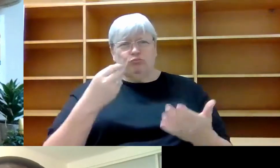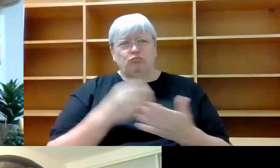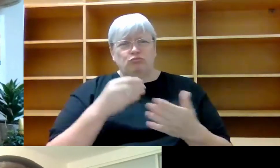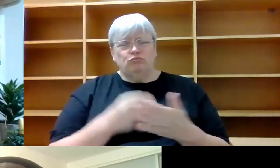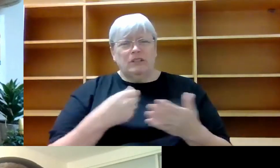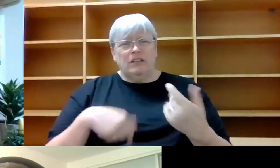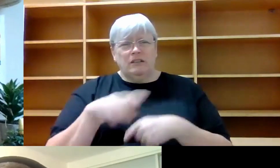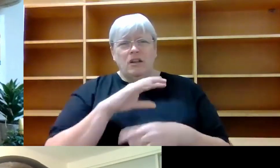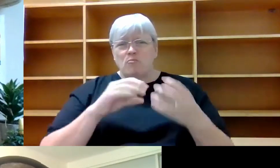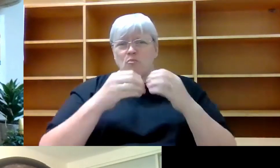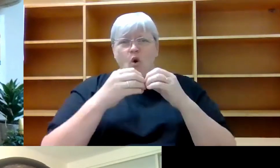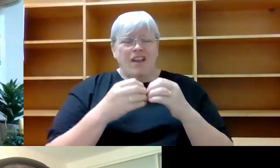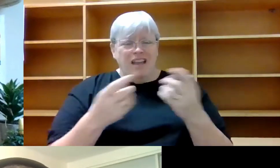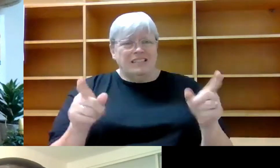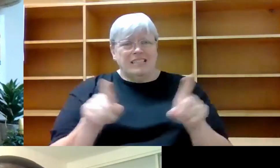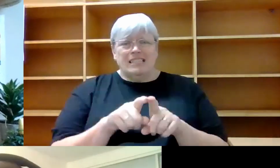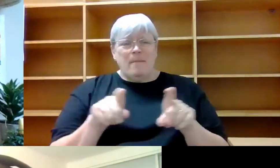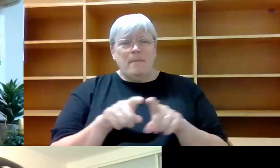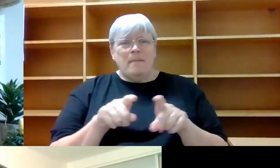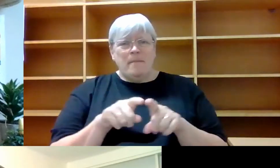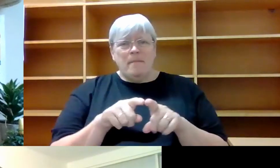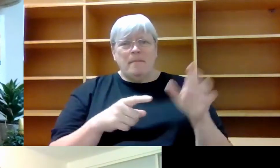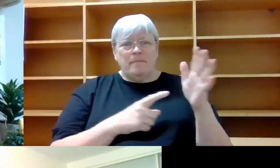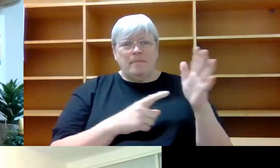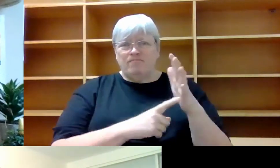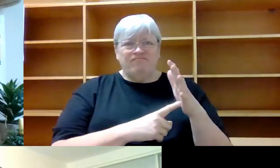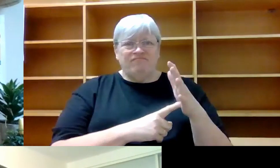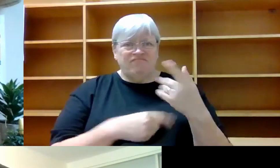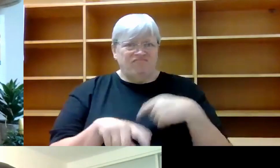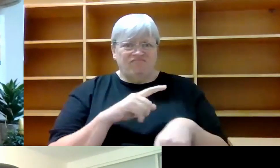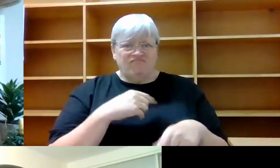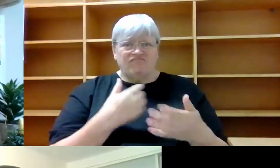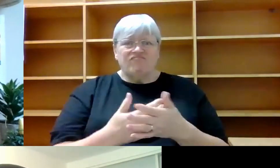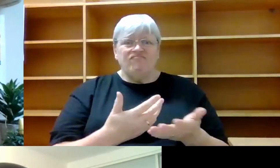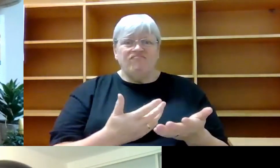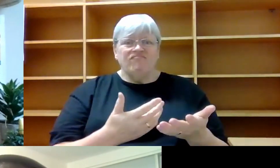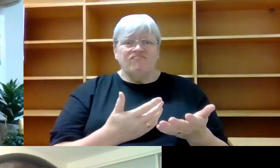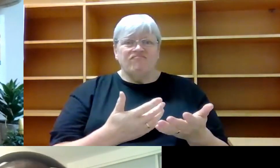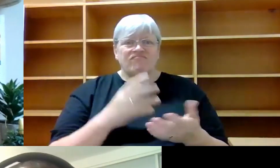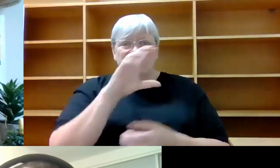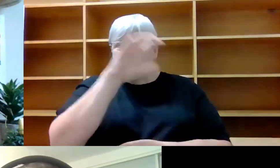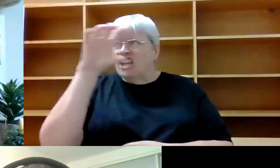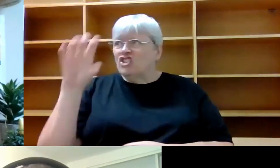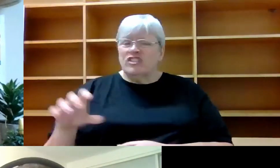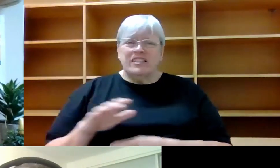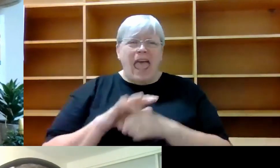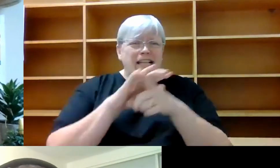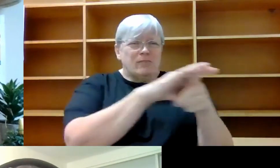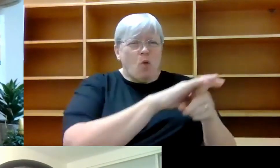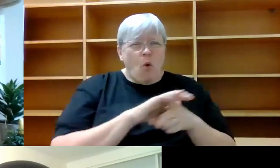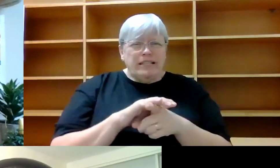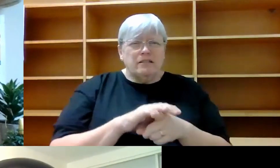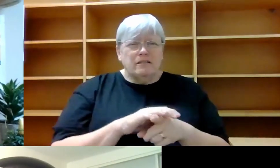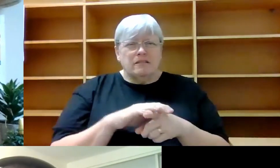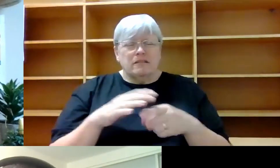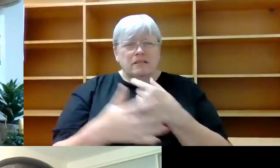domestic product as one of the top nations of its day. That's how much they exploited those lands. And you know,